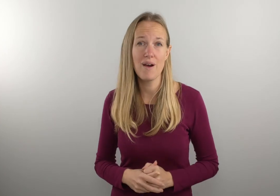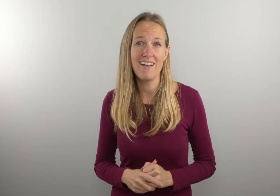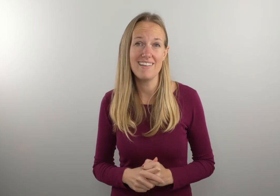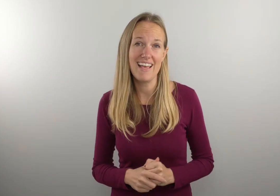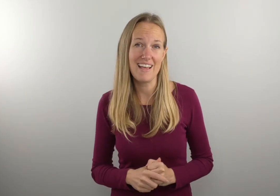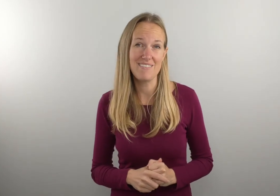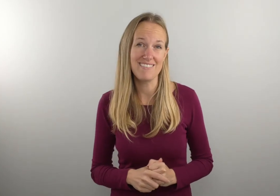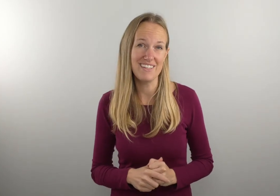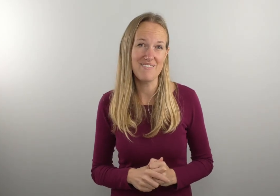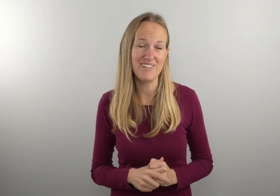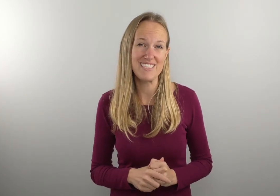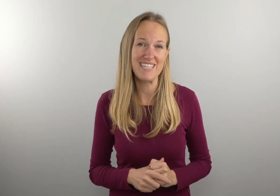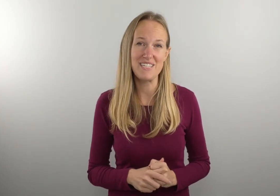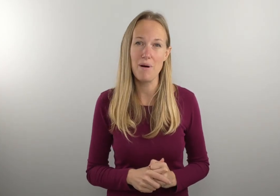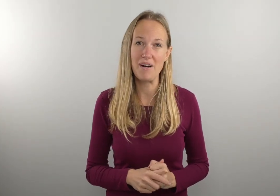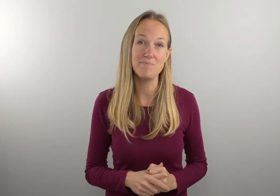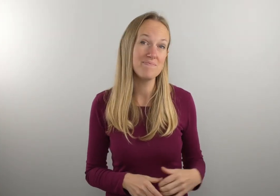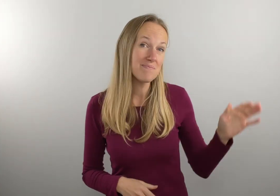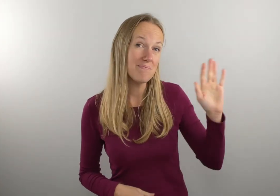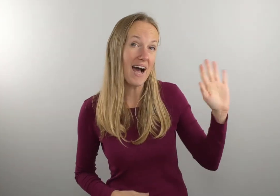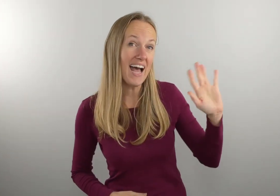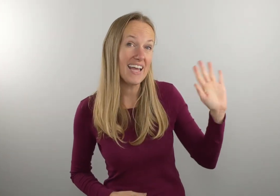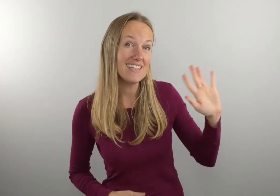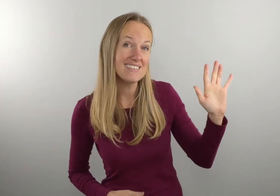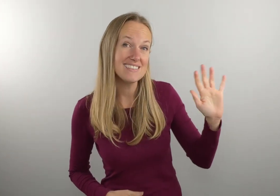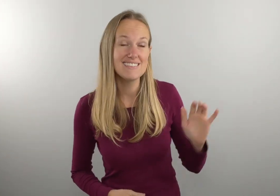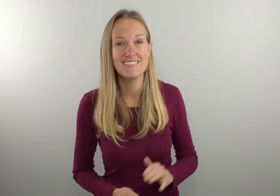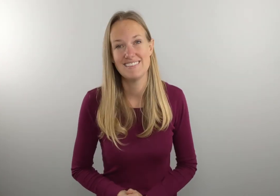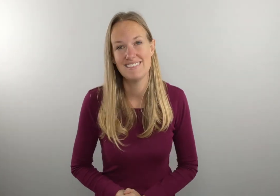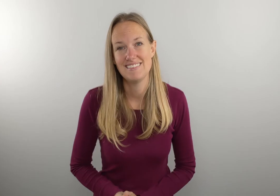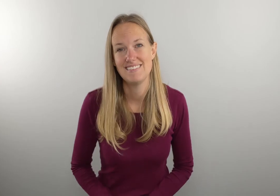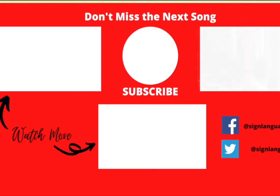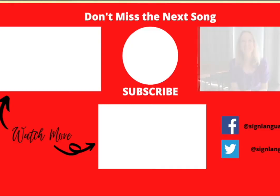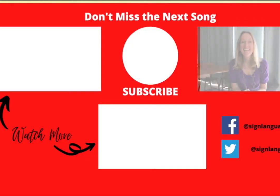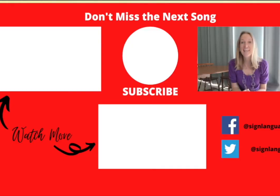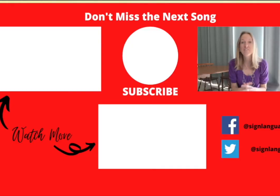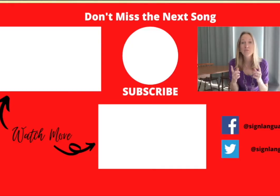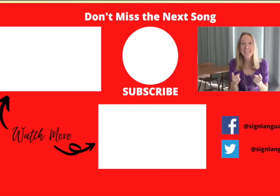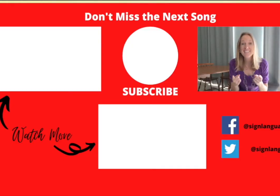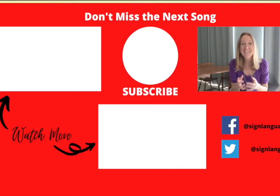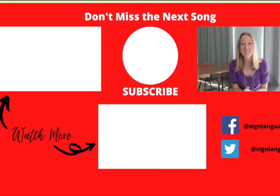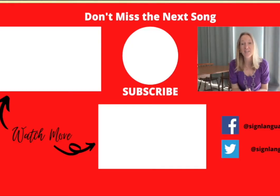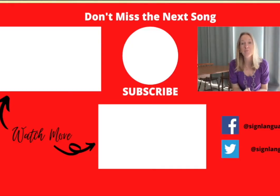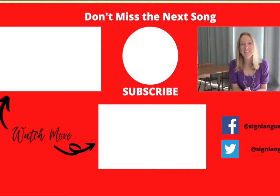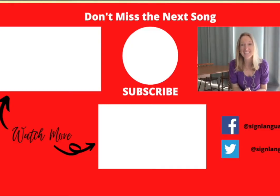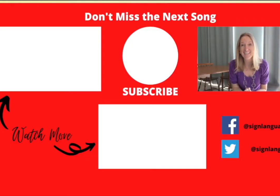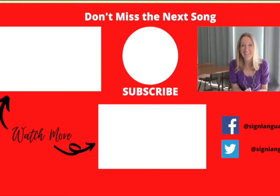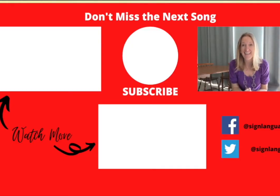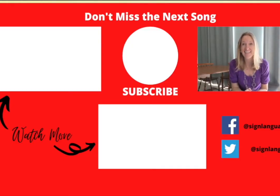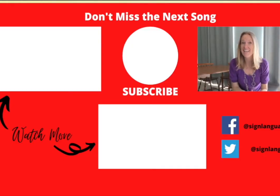well. And I'm looking forward to seeing you tomorrow. Bye. If you liked today's video, please click like. It gives